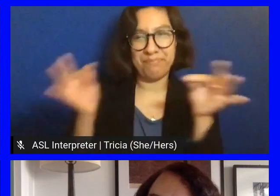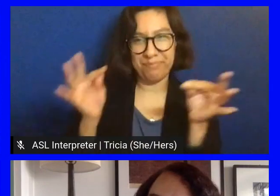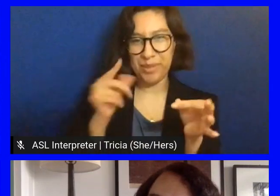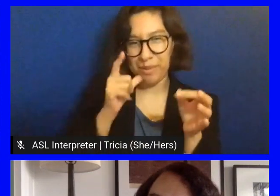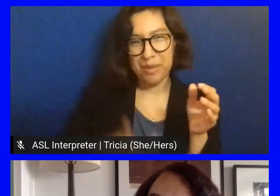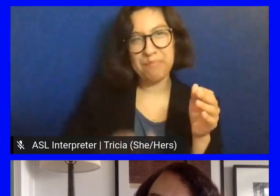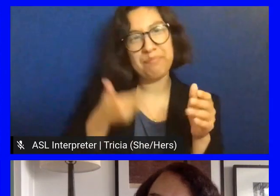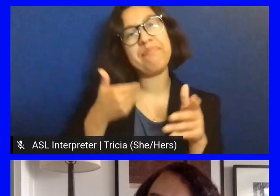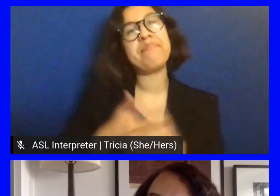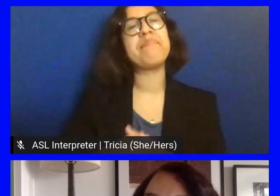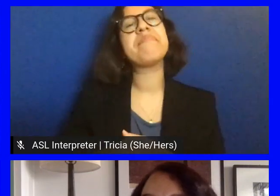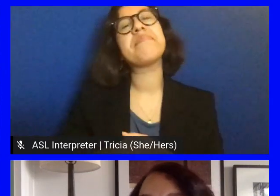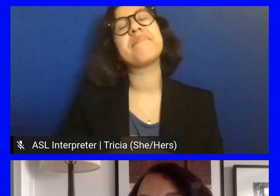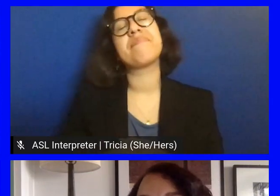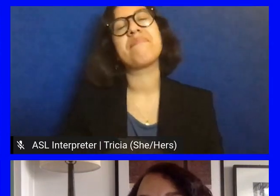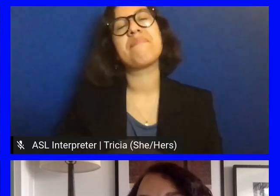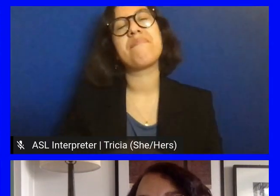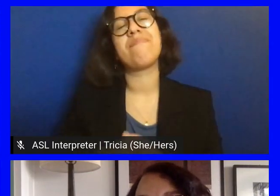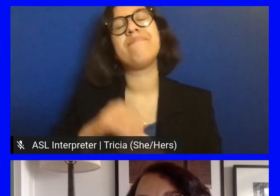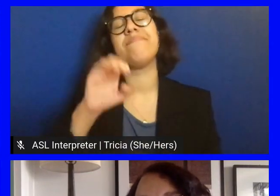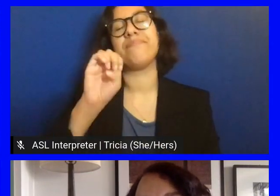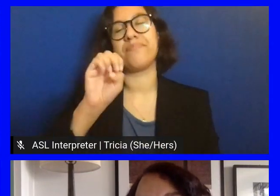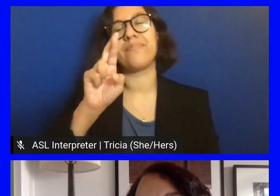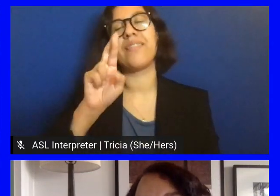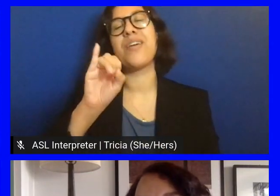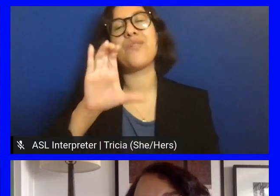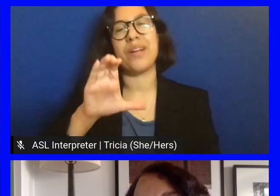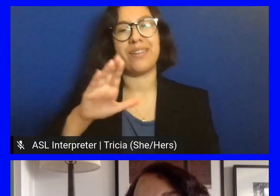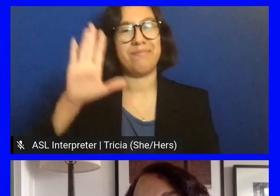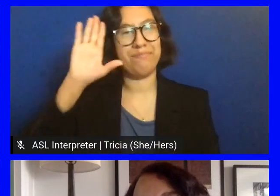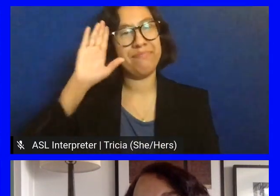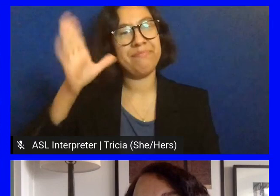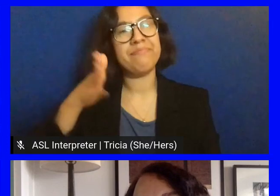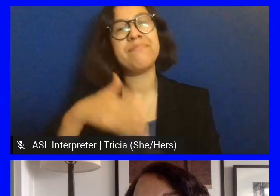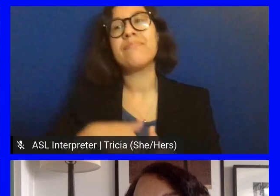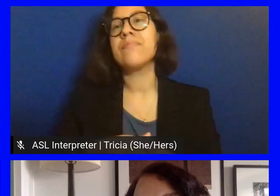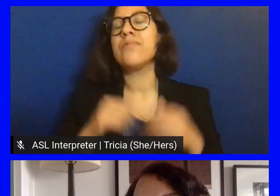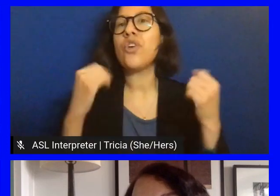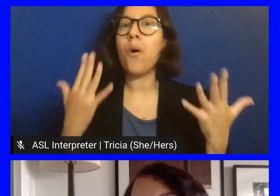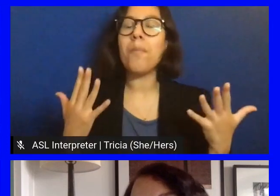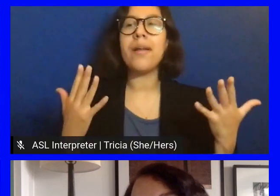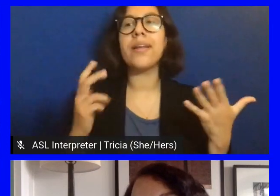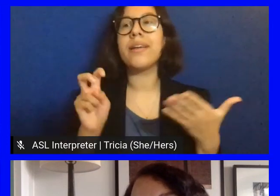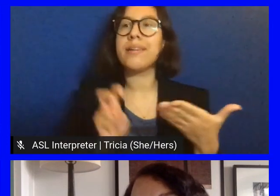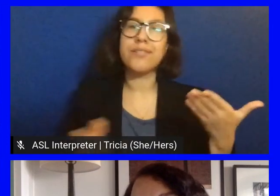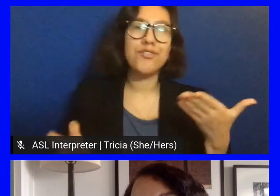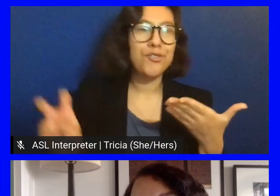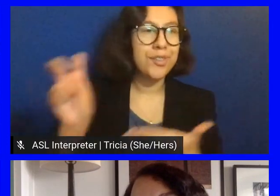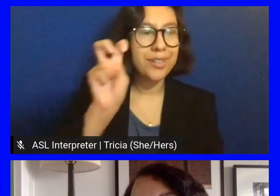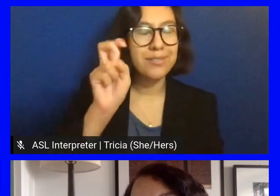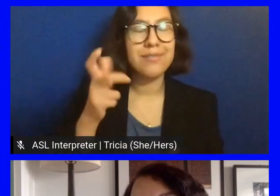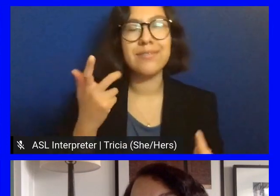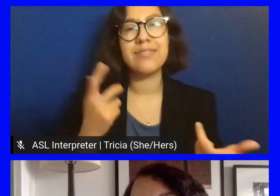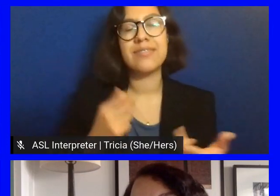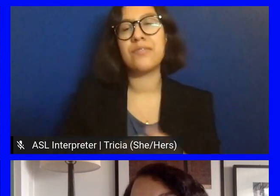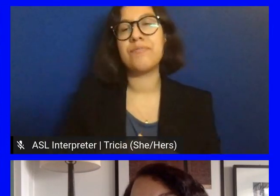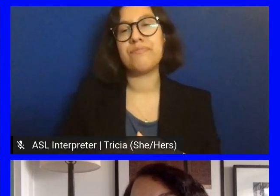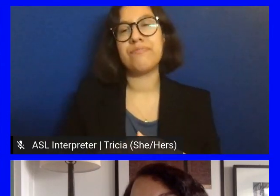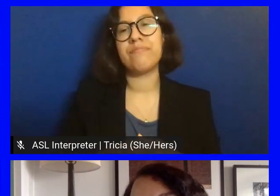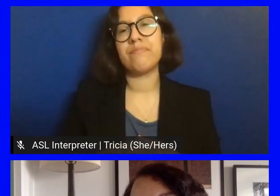Yeah, I mean, there's so many twists and turns, but I wonder, like, what, you